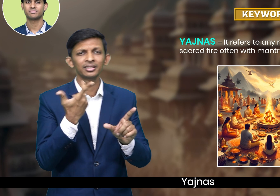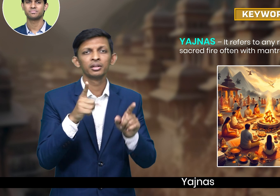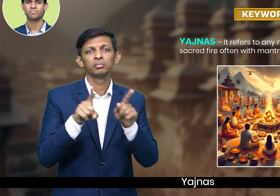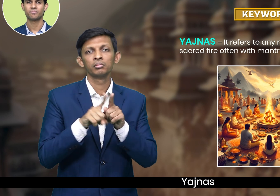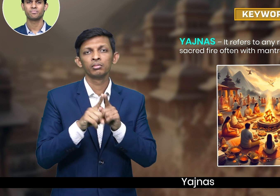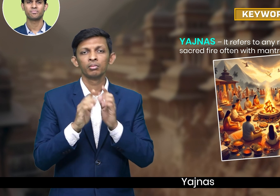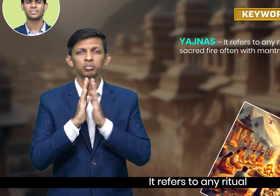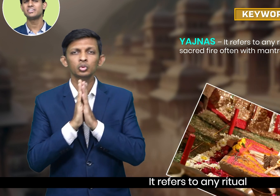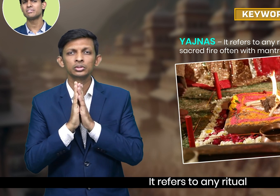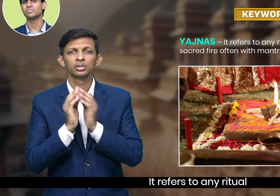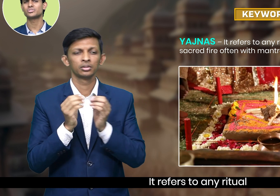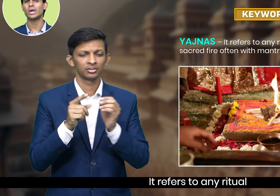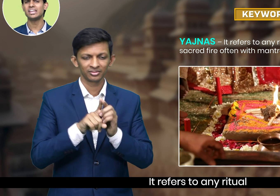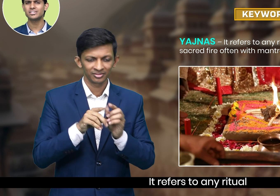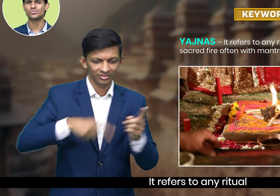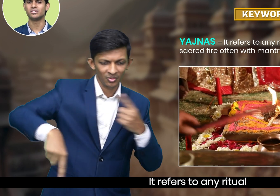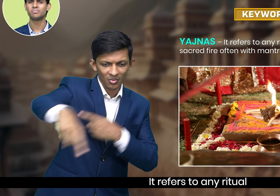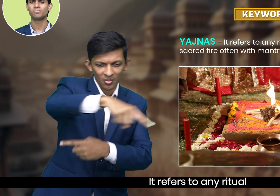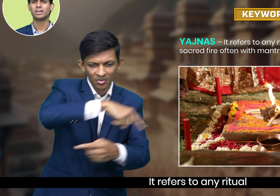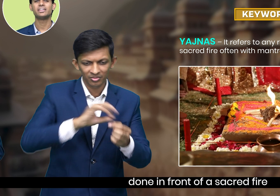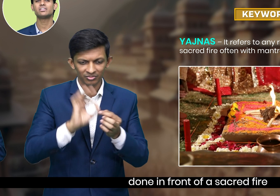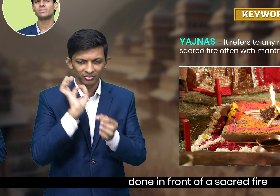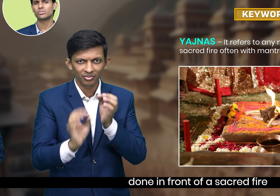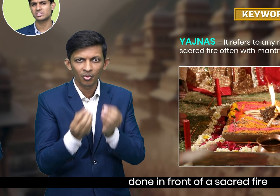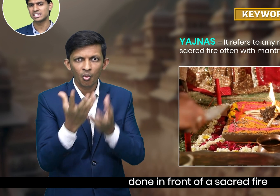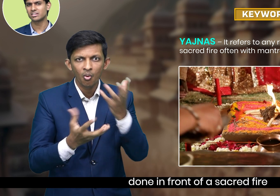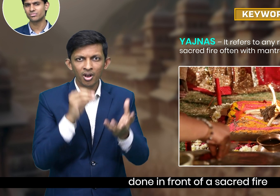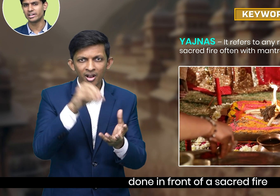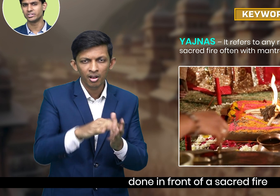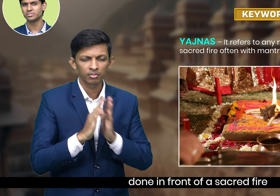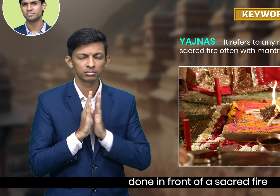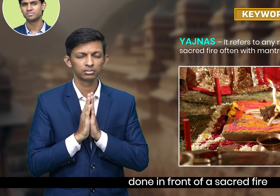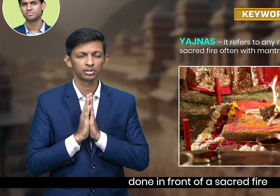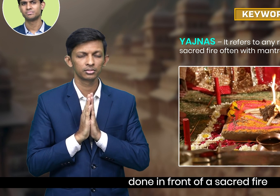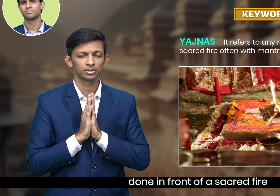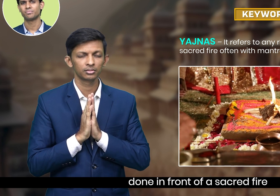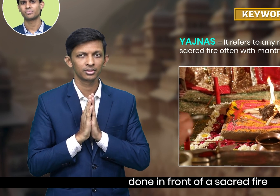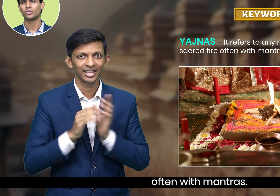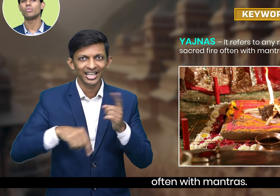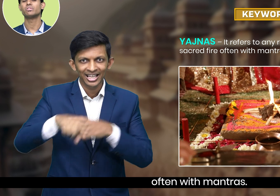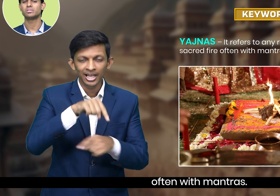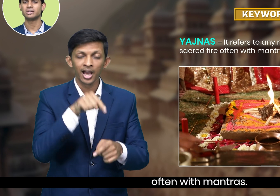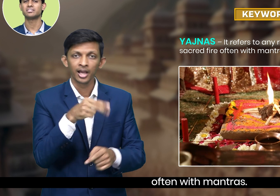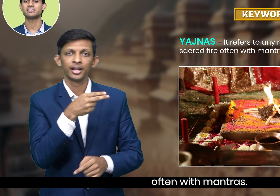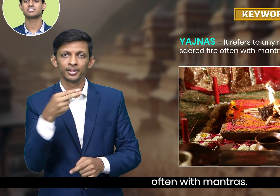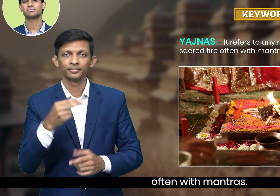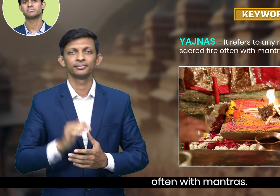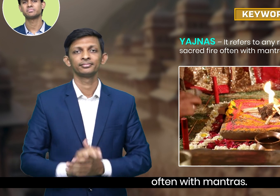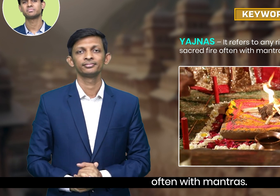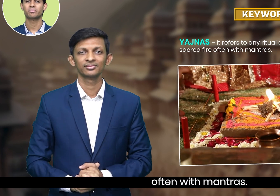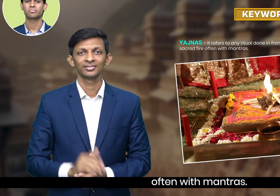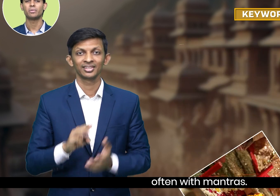Yajnas. It refers to any ritual done in front of a sacred fire, often with